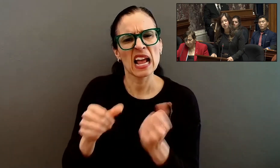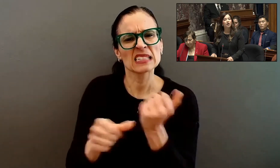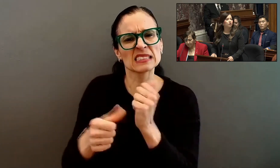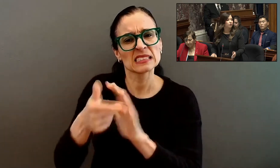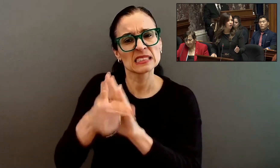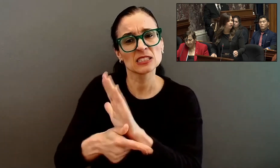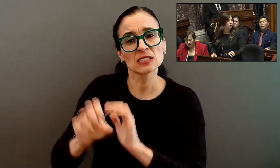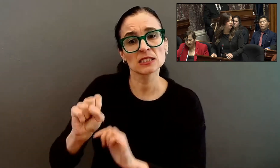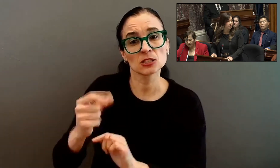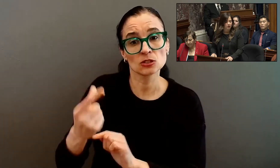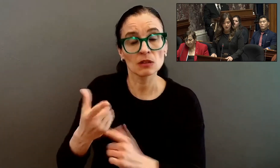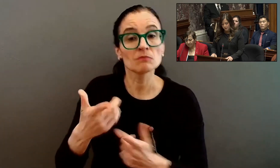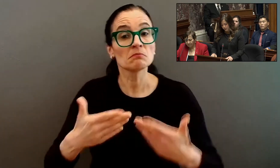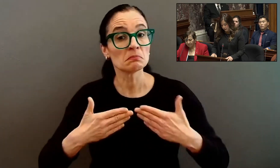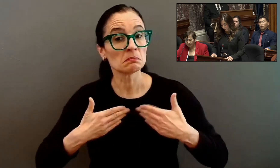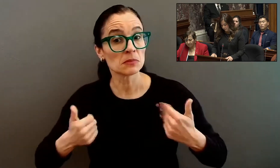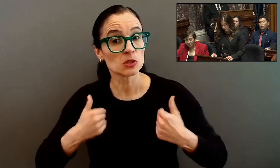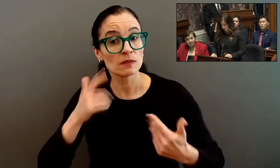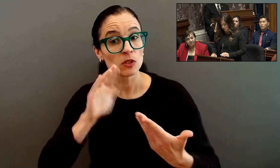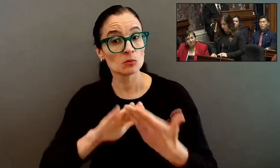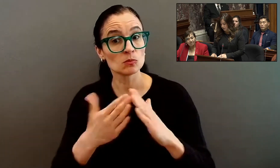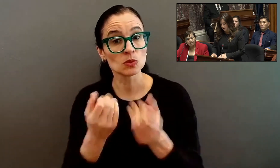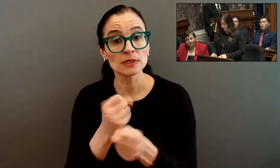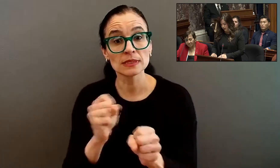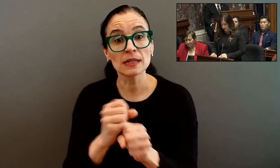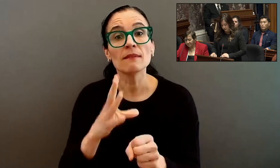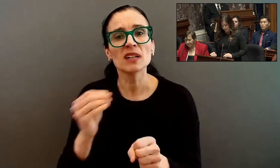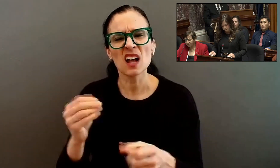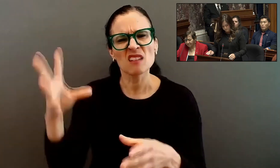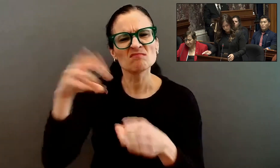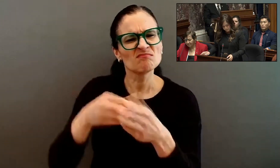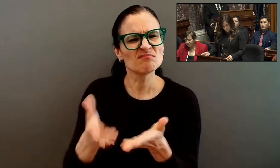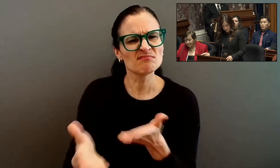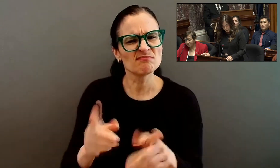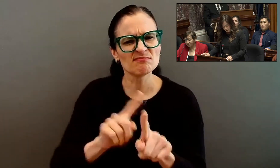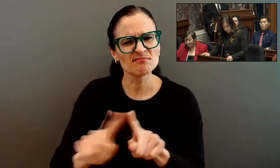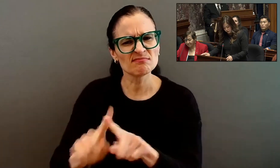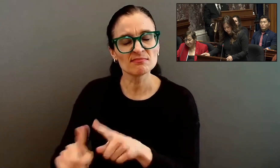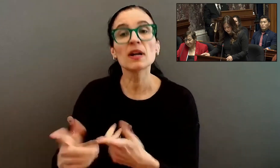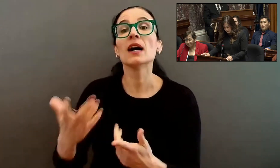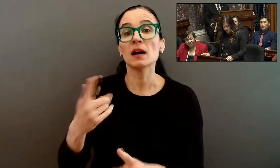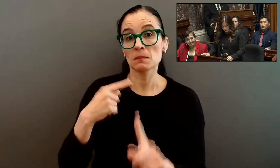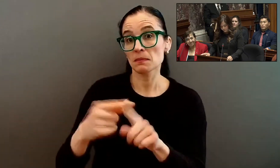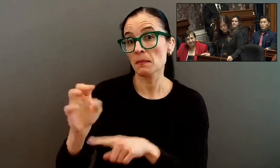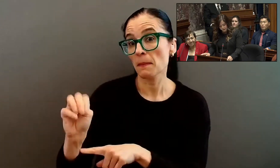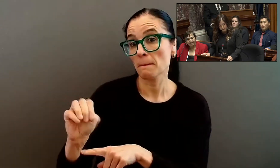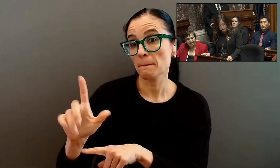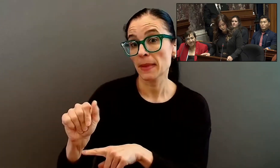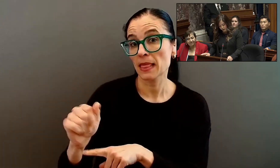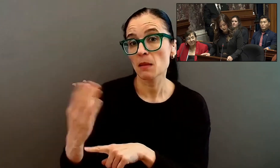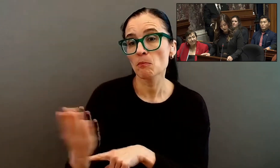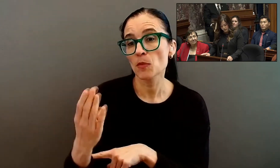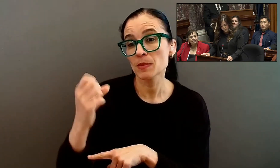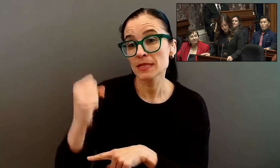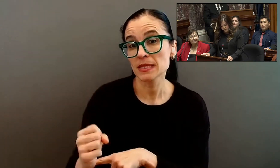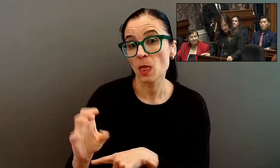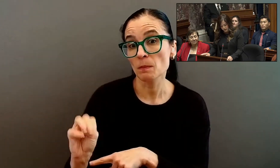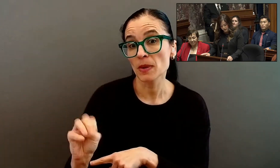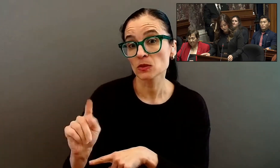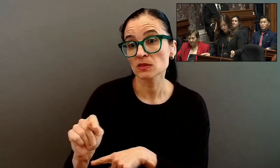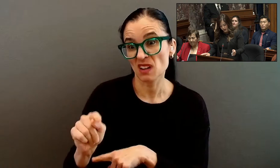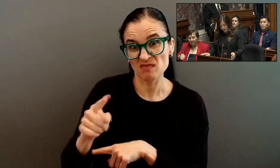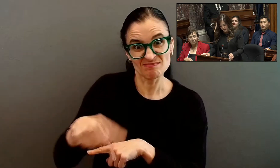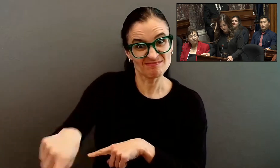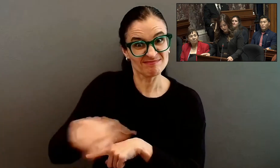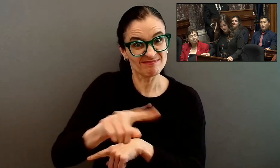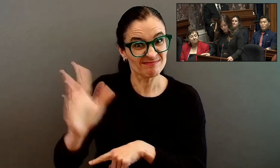South Metrotown are all former police officers who have served valiantly. Their service in law enforcement brings a deep understanding